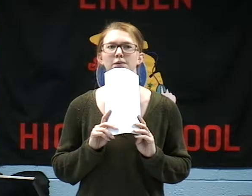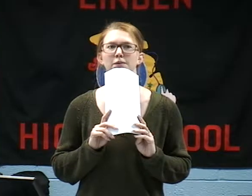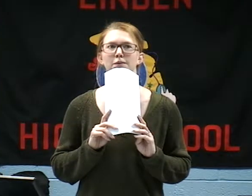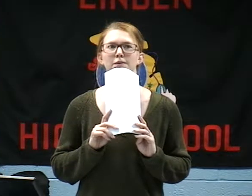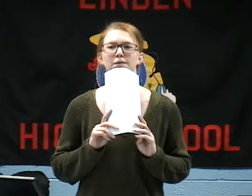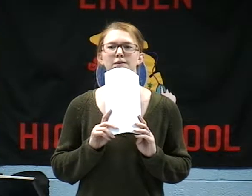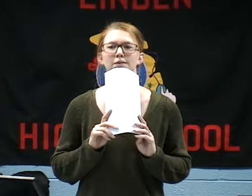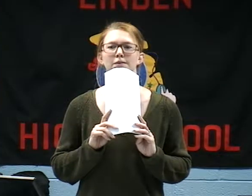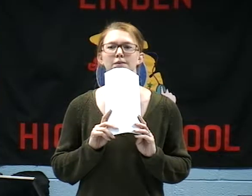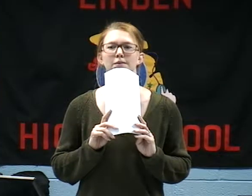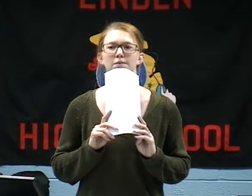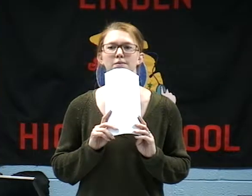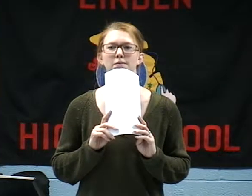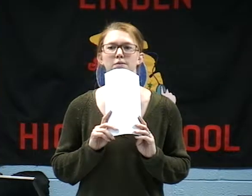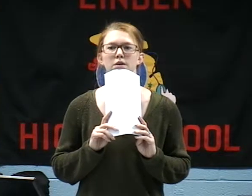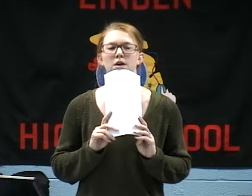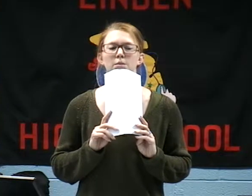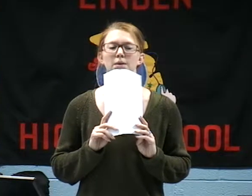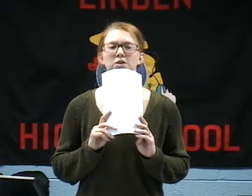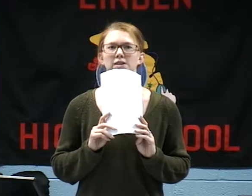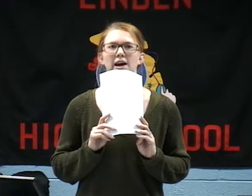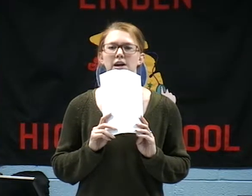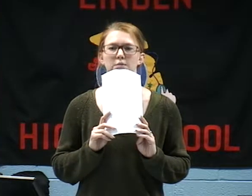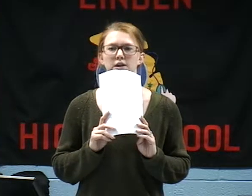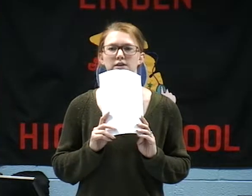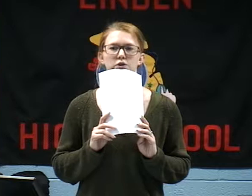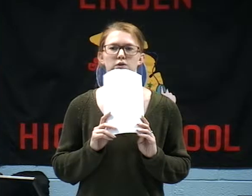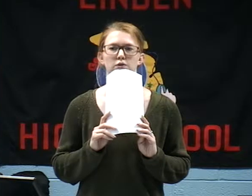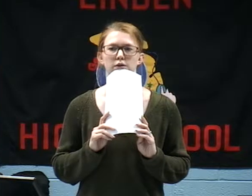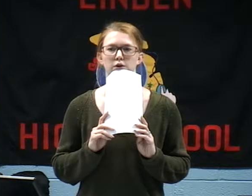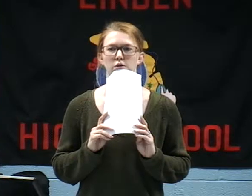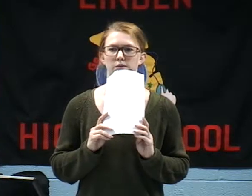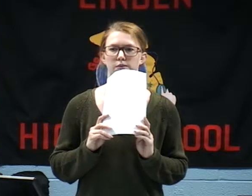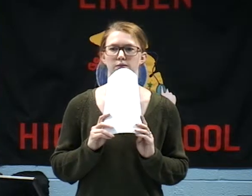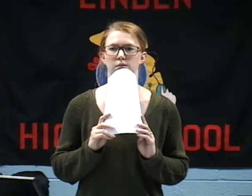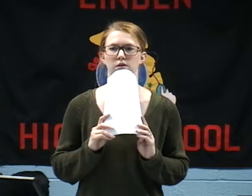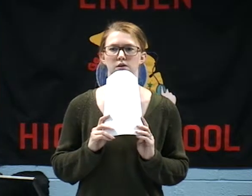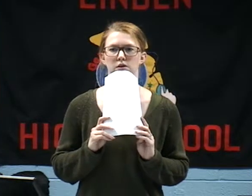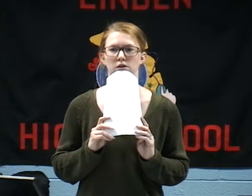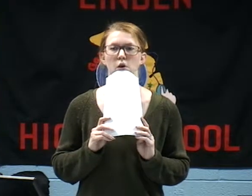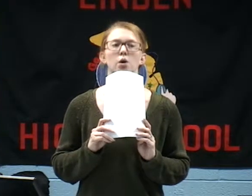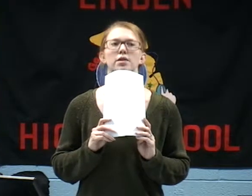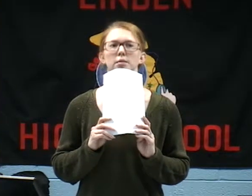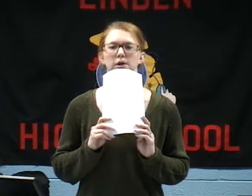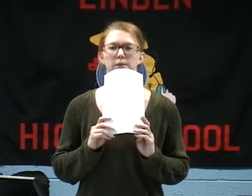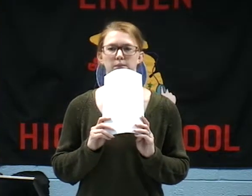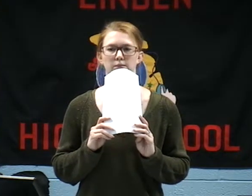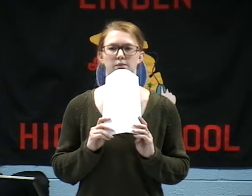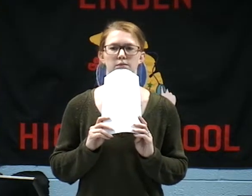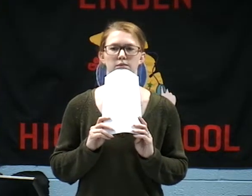Oh, it depends on the game. What's the game? Probably just add on because there's only 4 of you. Or a thumper.